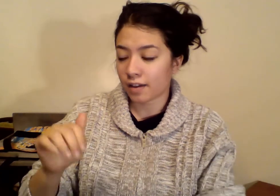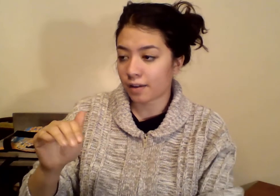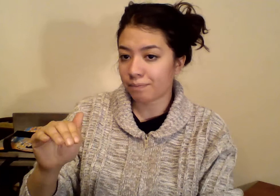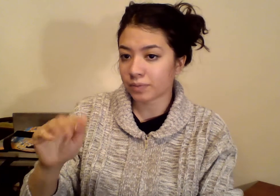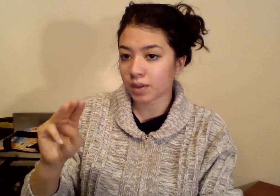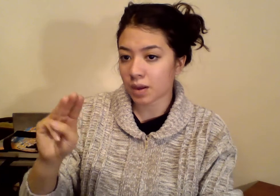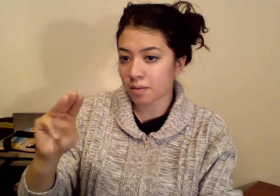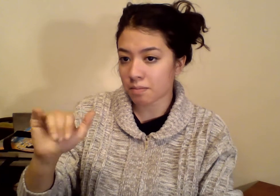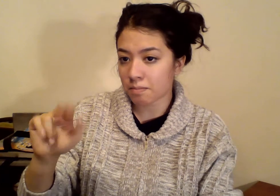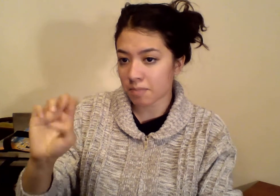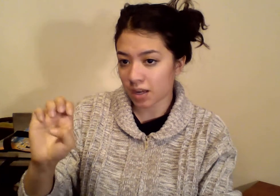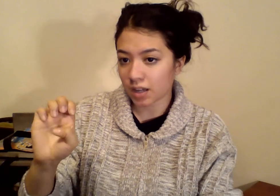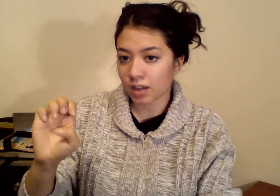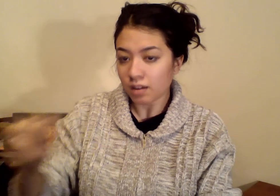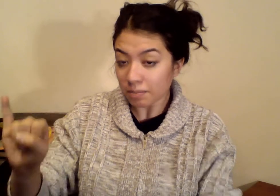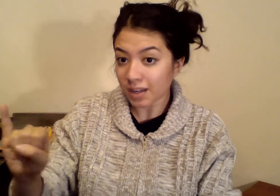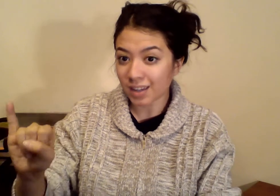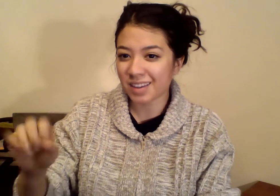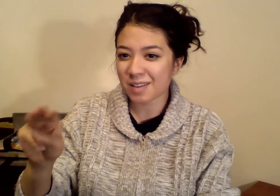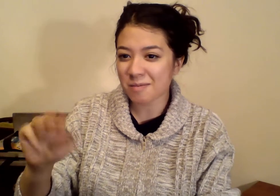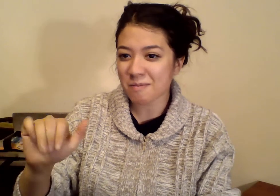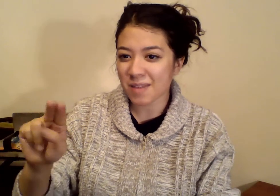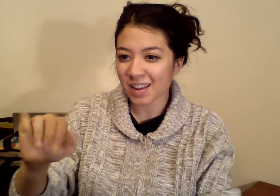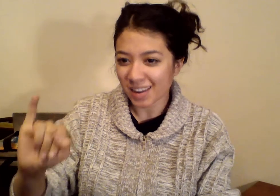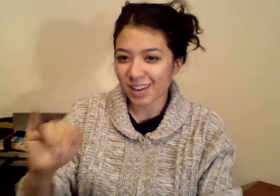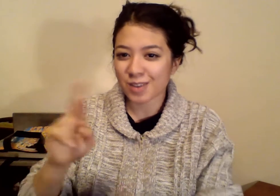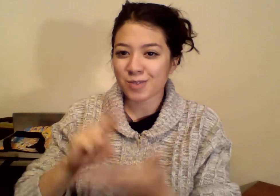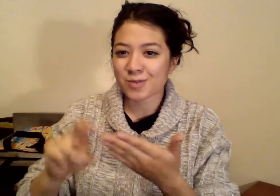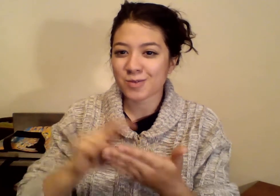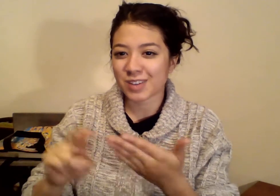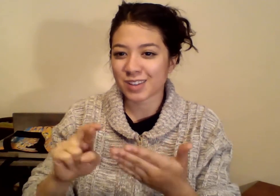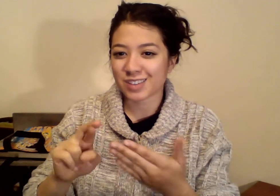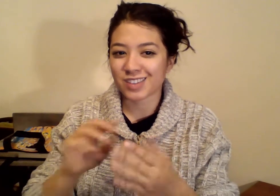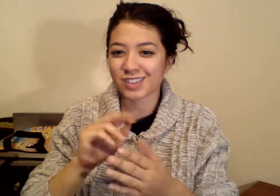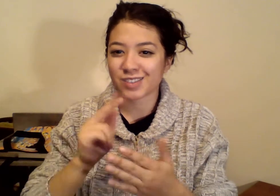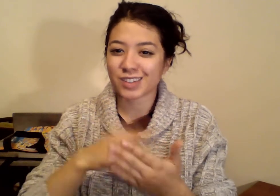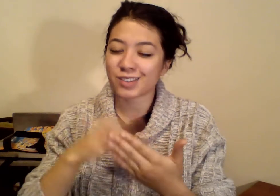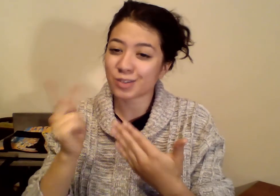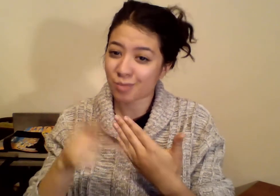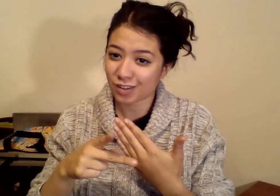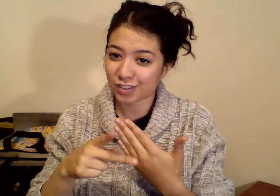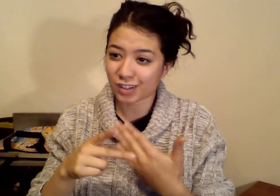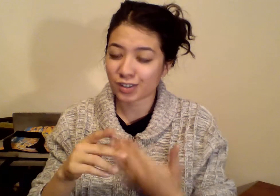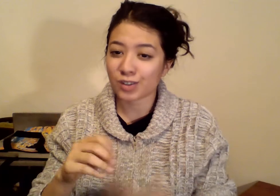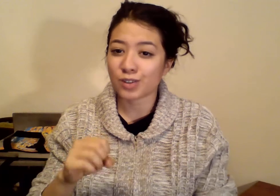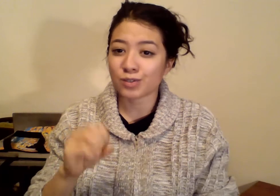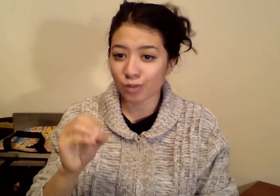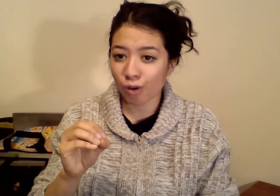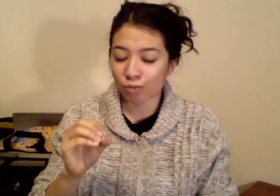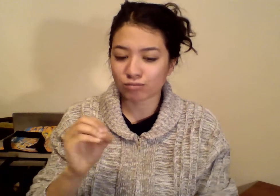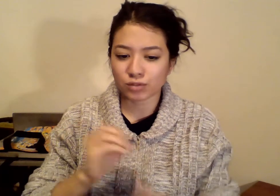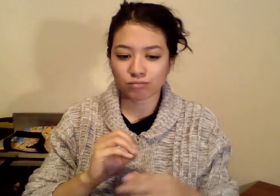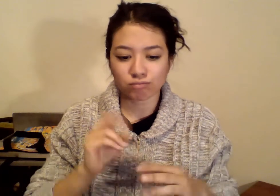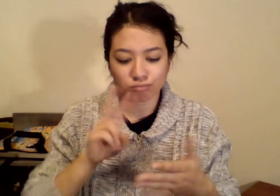from our textbook, our regular reading skills textbook, and then to go find an article in the library. And I have them